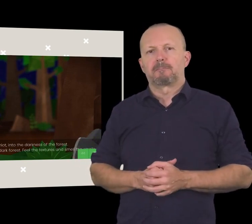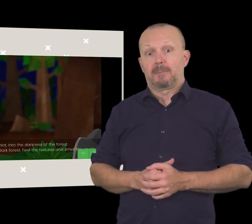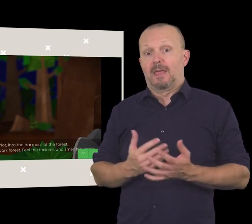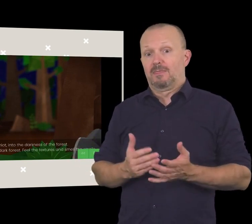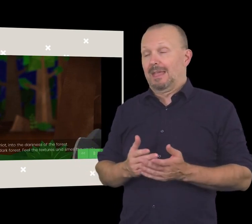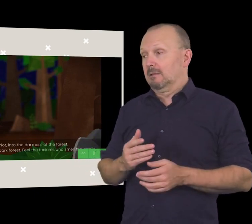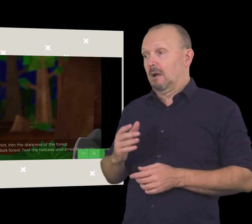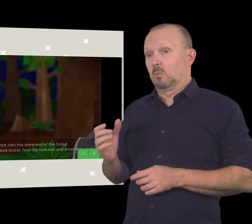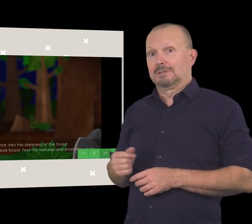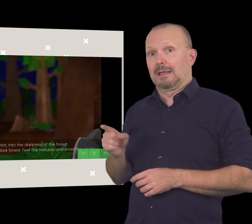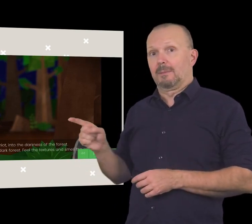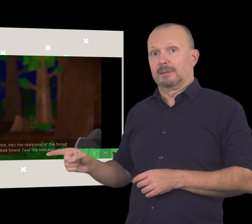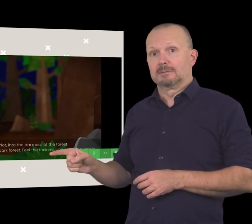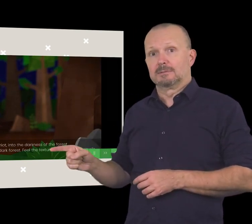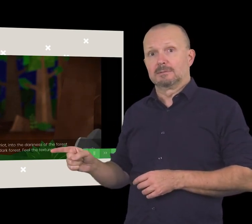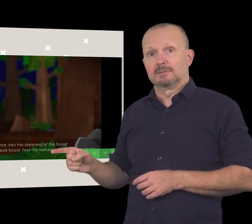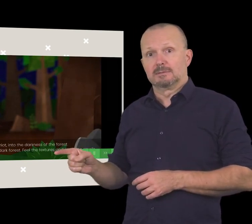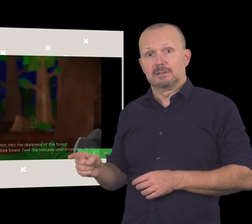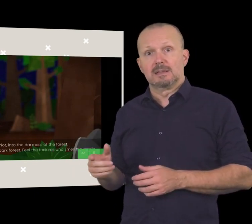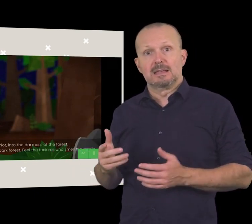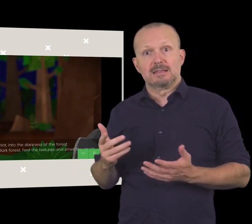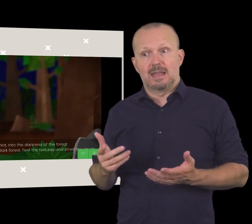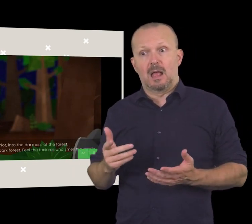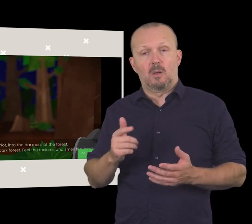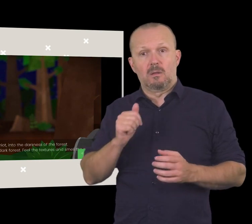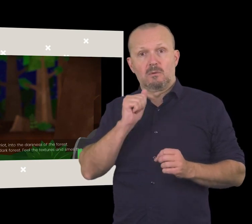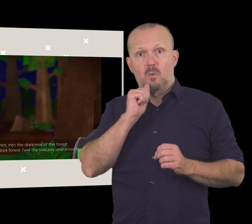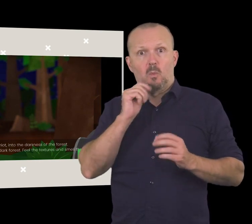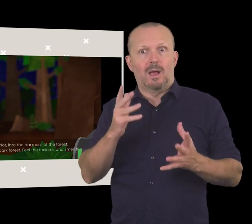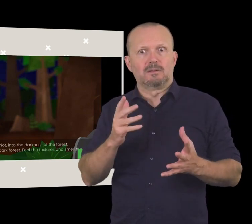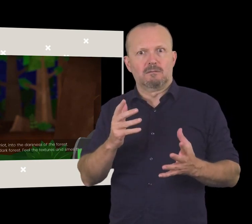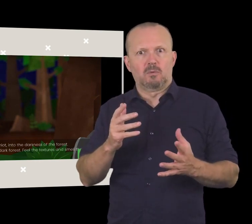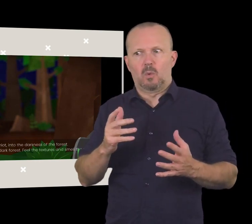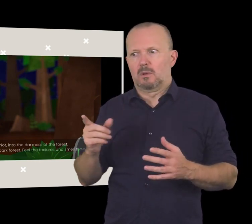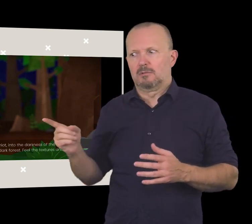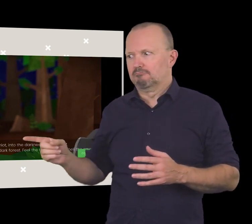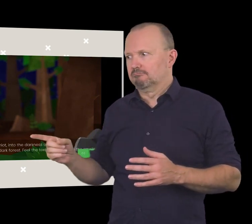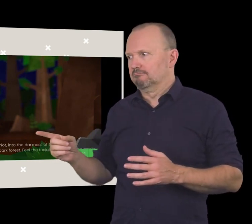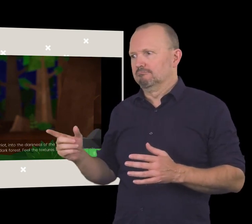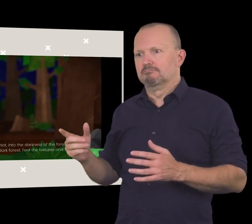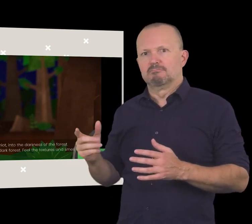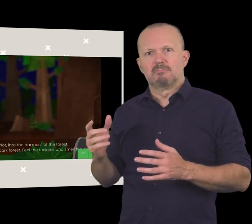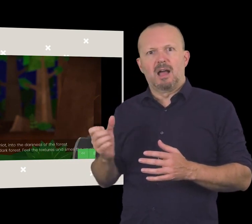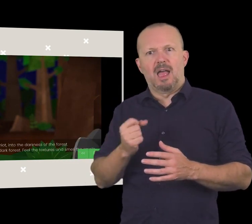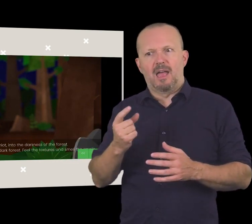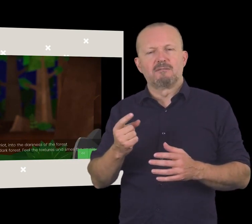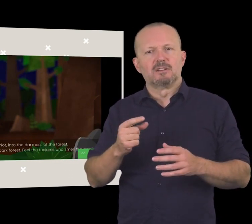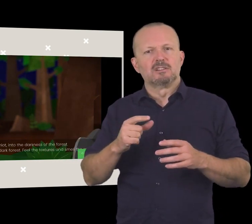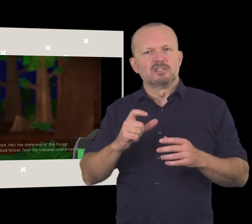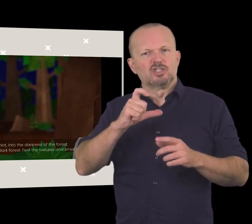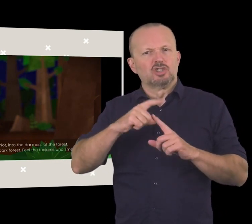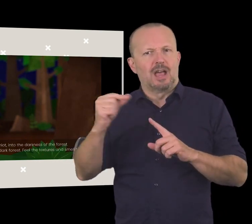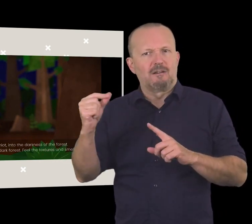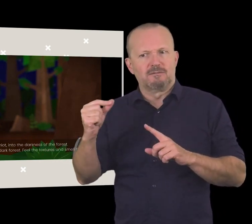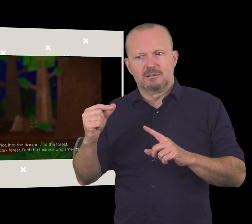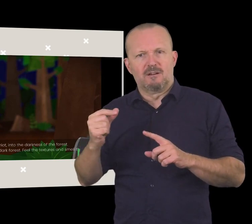And then I'm going to take this and smell this wonderful chaff that I've got